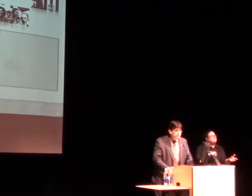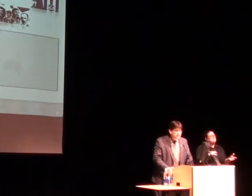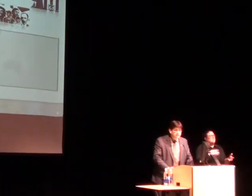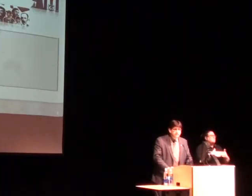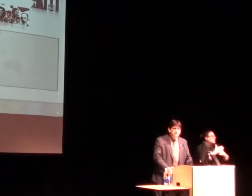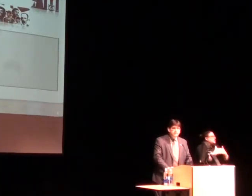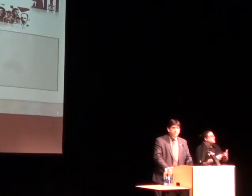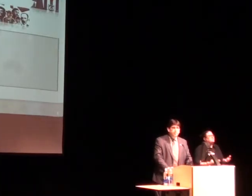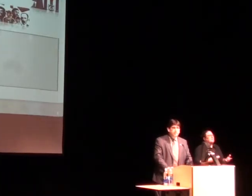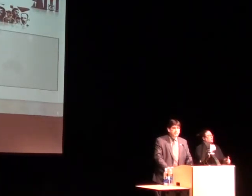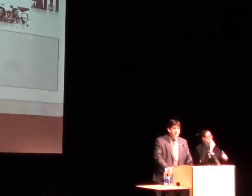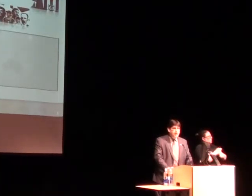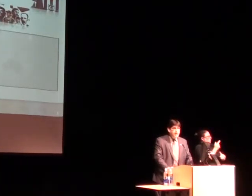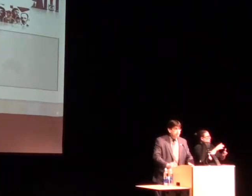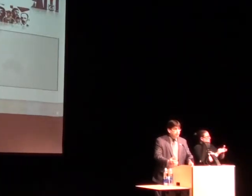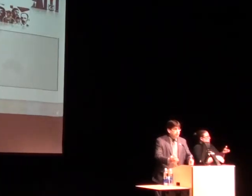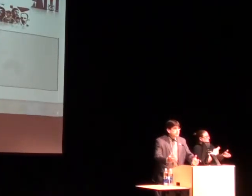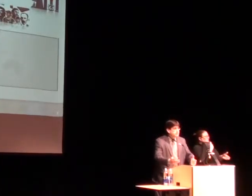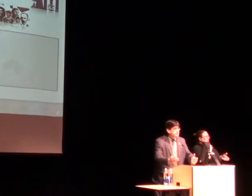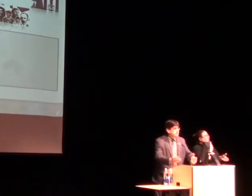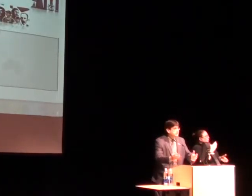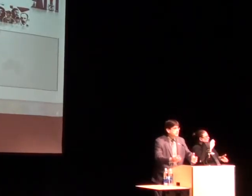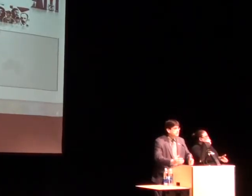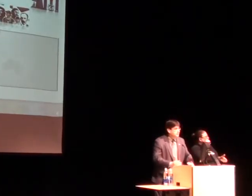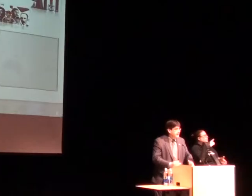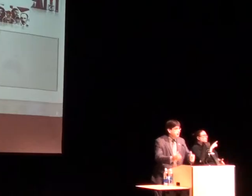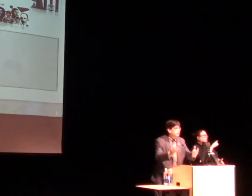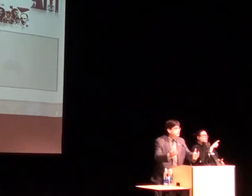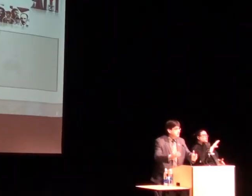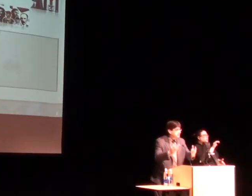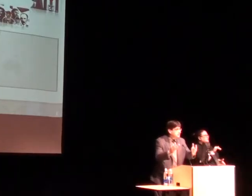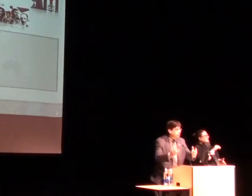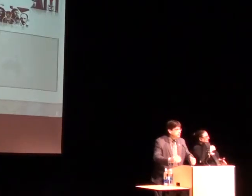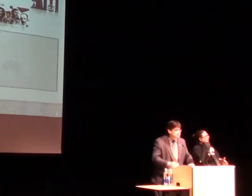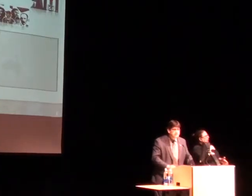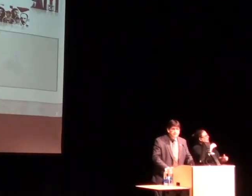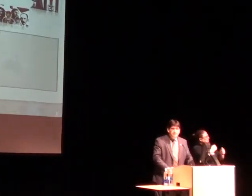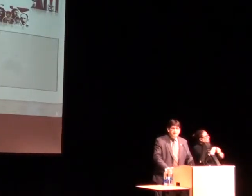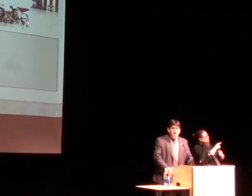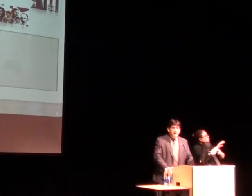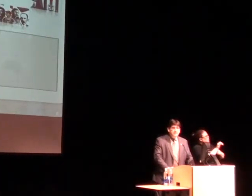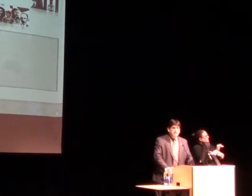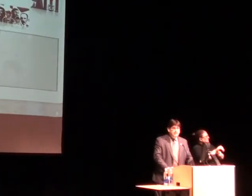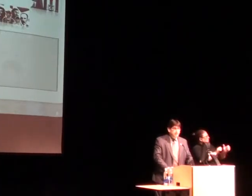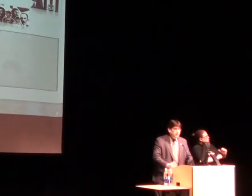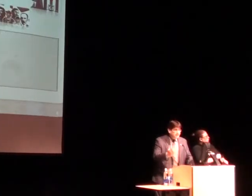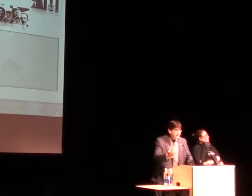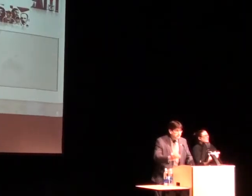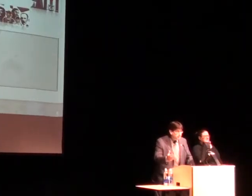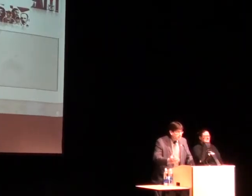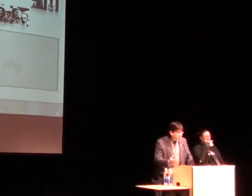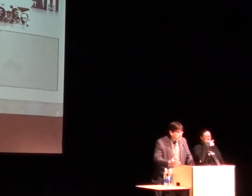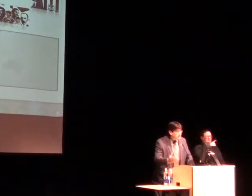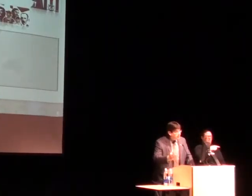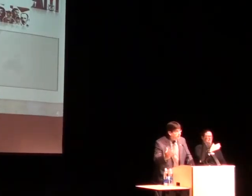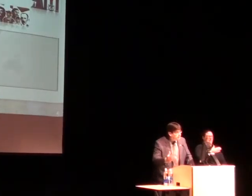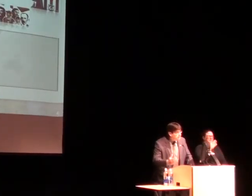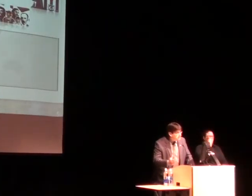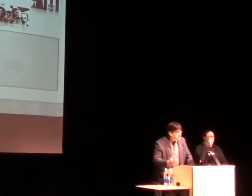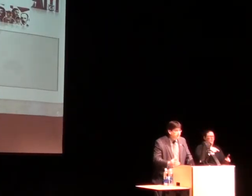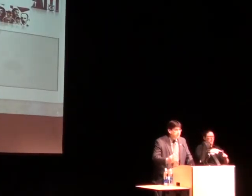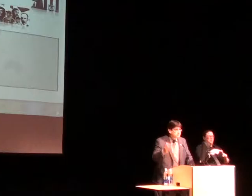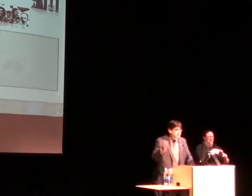one student that told me, I love Lucy, you know? I love Lucy, the joke. And I say, the only thing that you know about Cuba is I